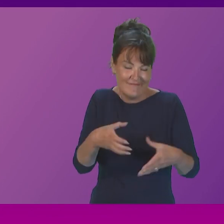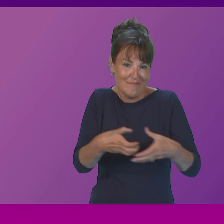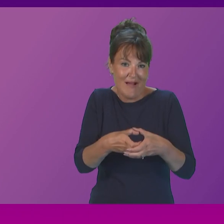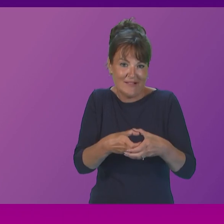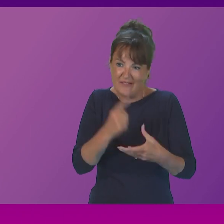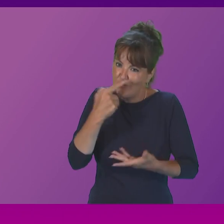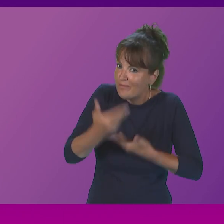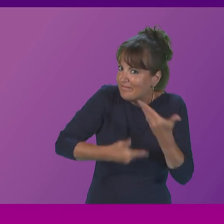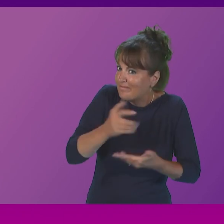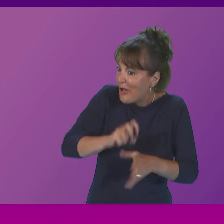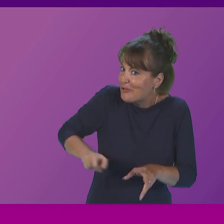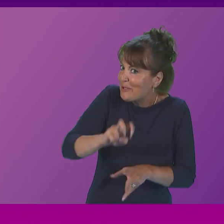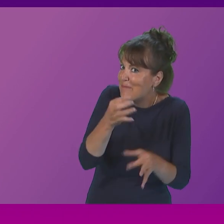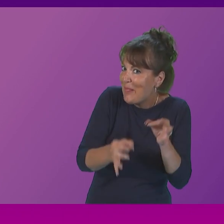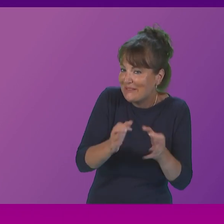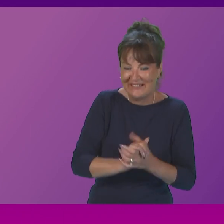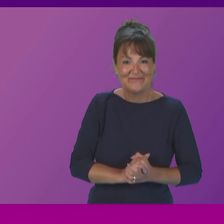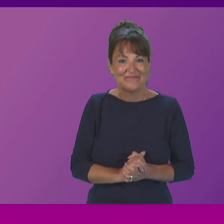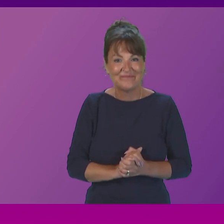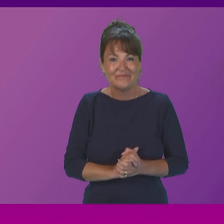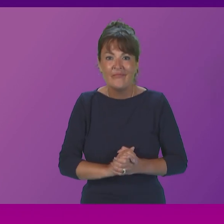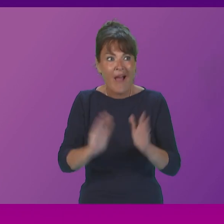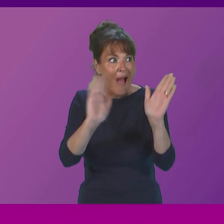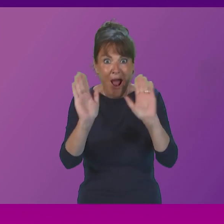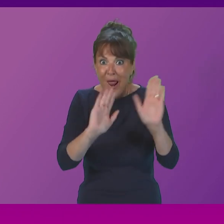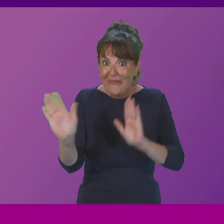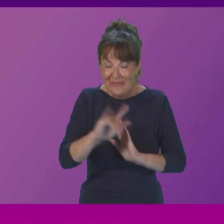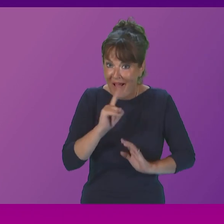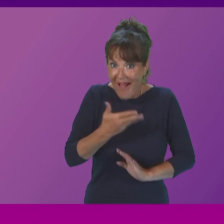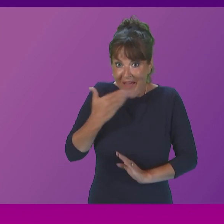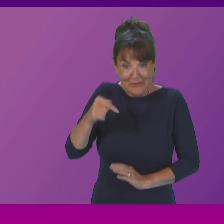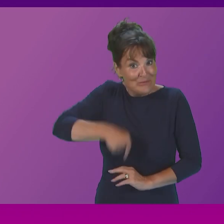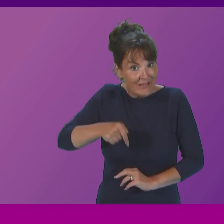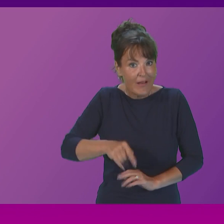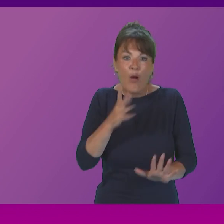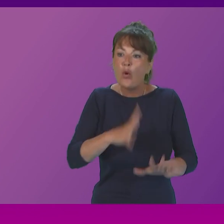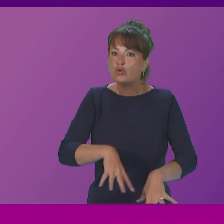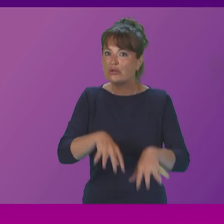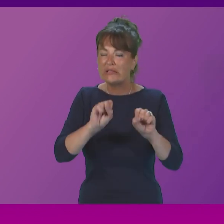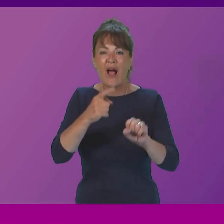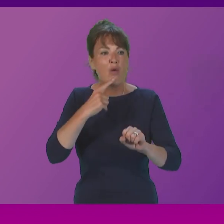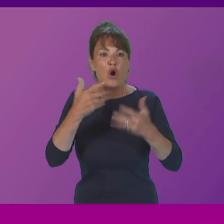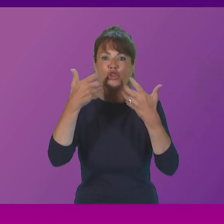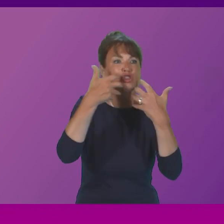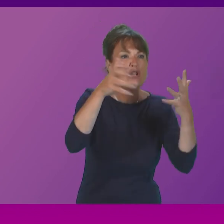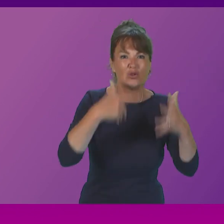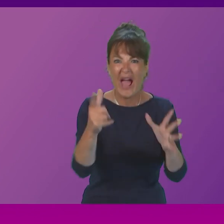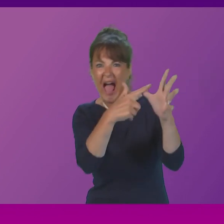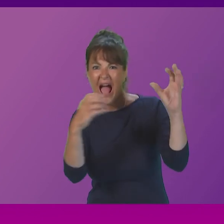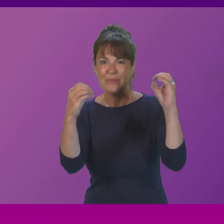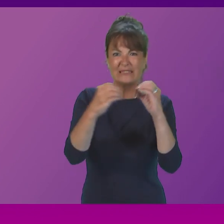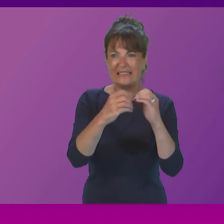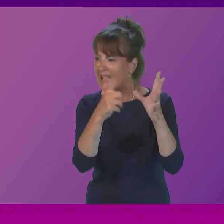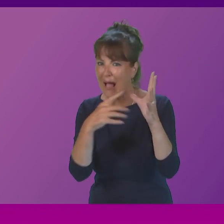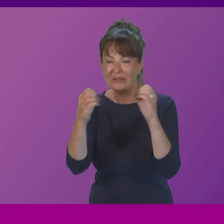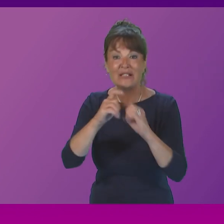politics. Maggie. Thanks very much. And hello, everybody. It's lovely to be here. And can I begin by just giving a shout out to Aberdeen? I know folk